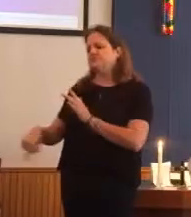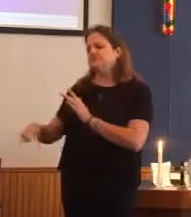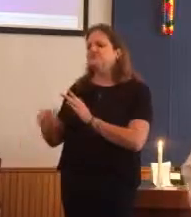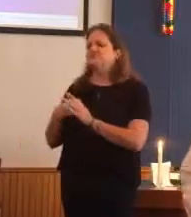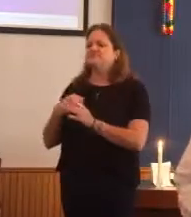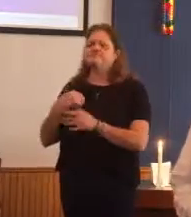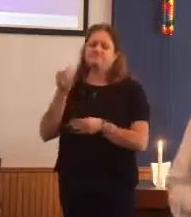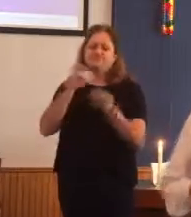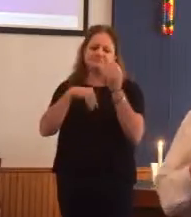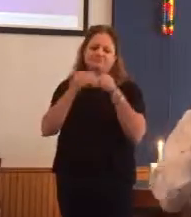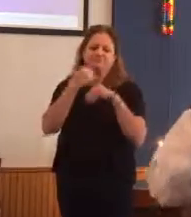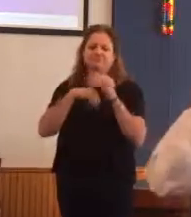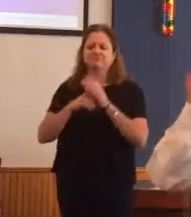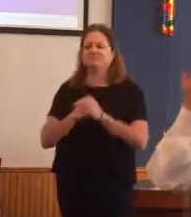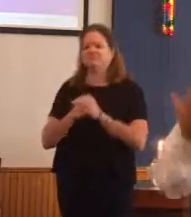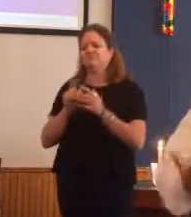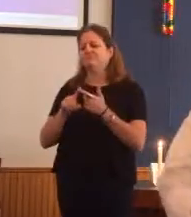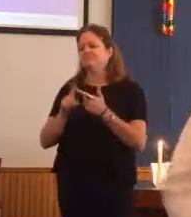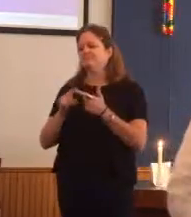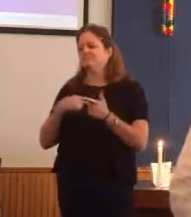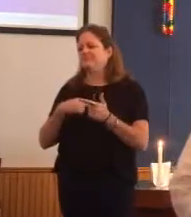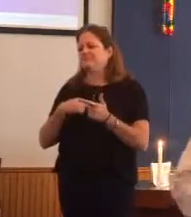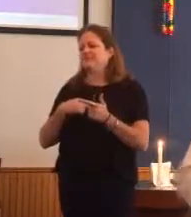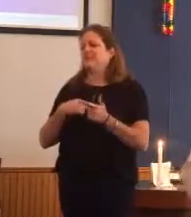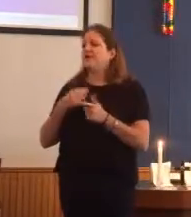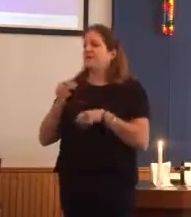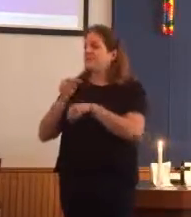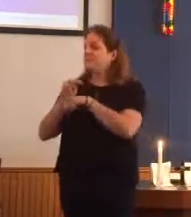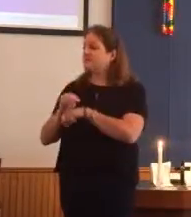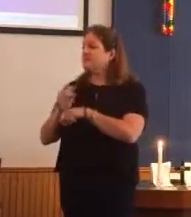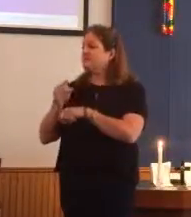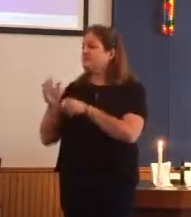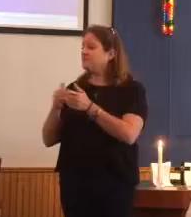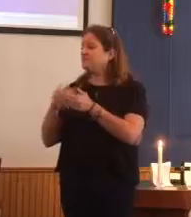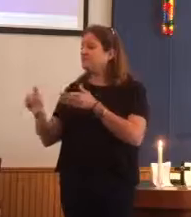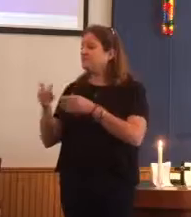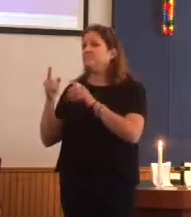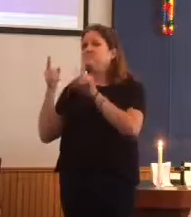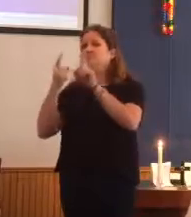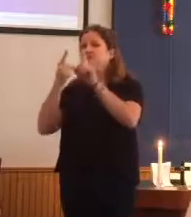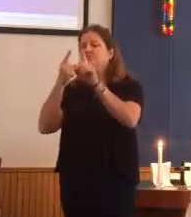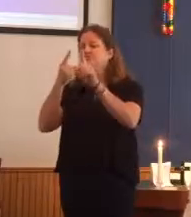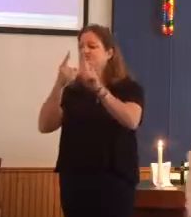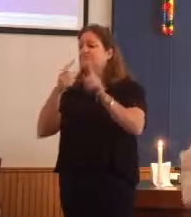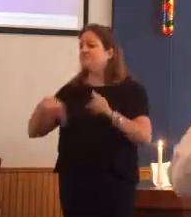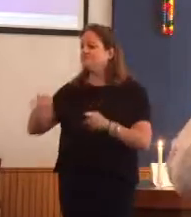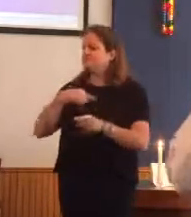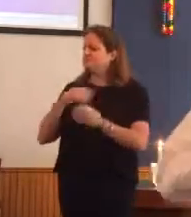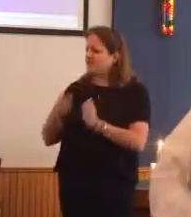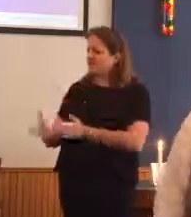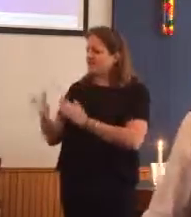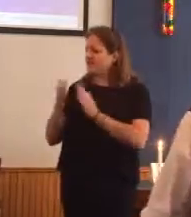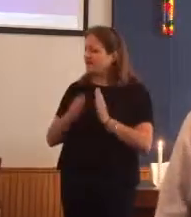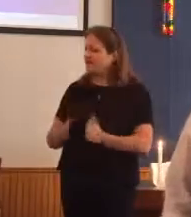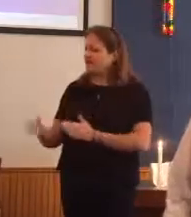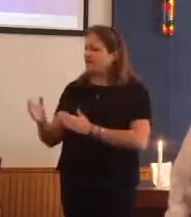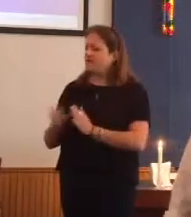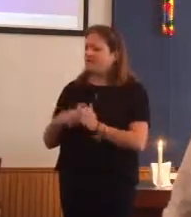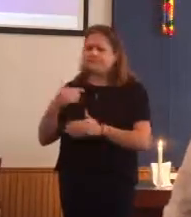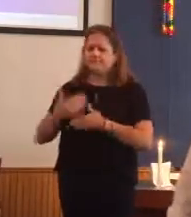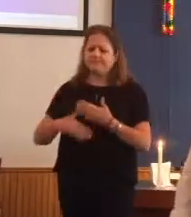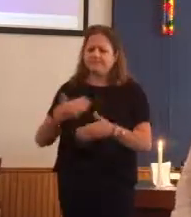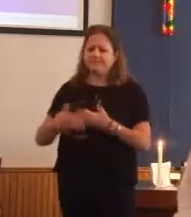sharing dinner and talking about the mission, maybe planning the next steps, and he said this,